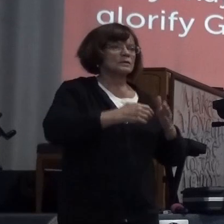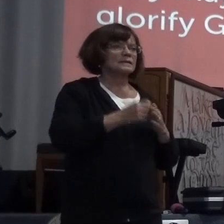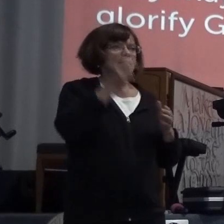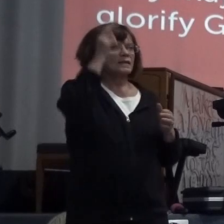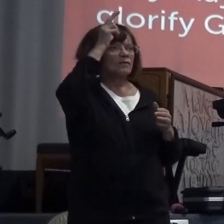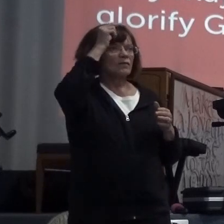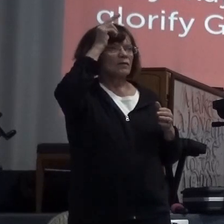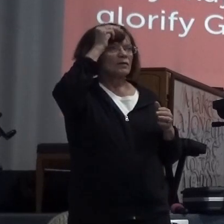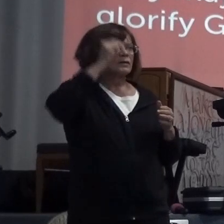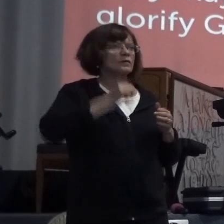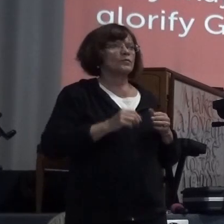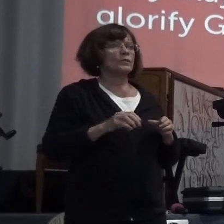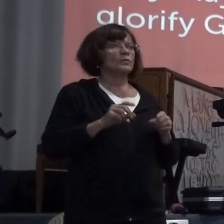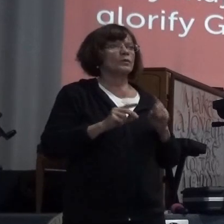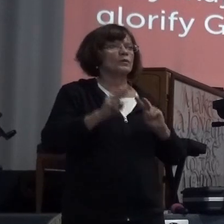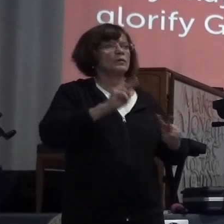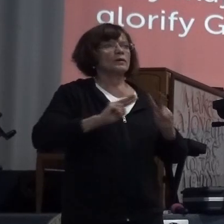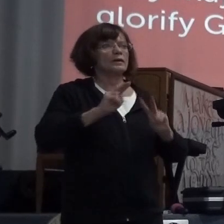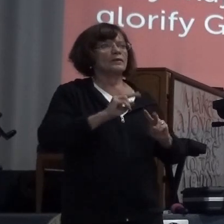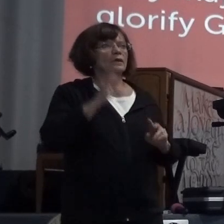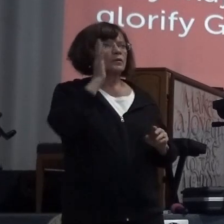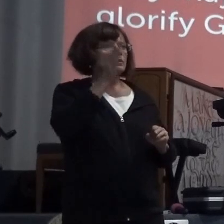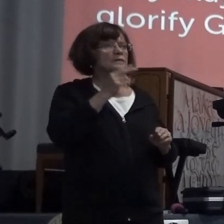day of visitation."